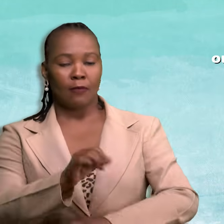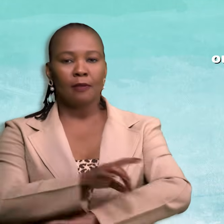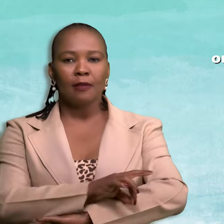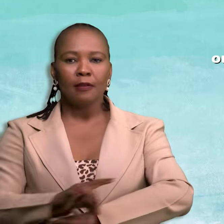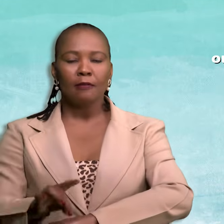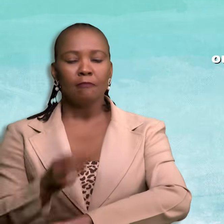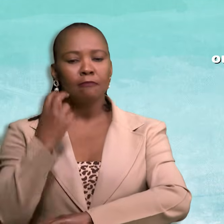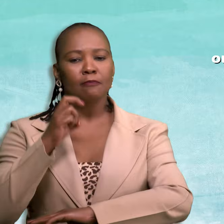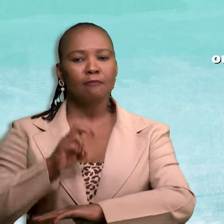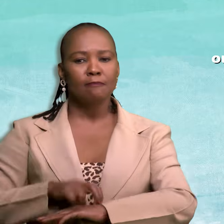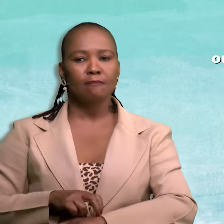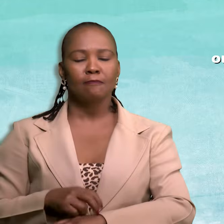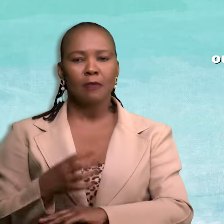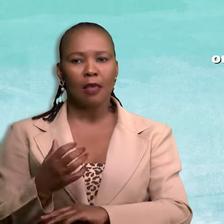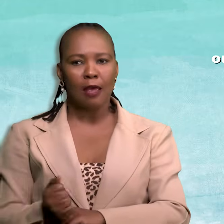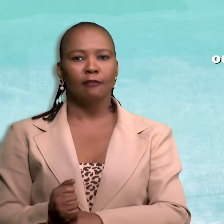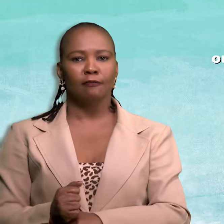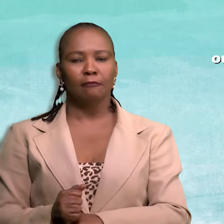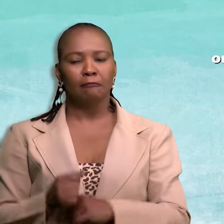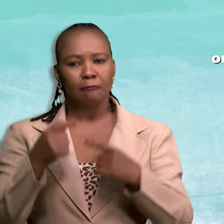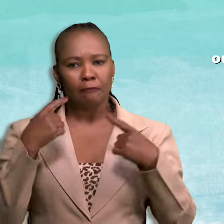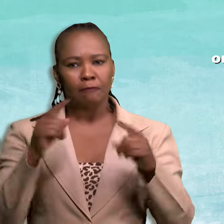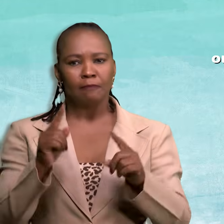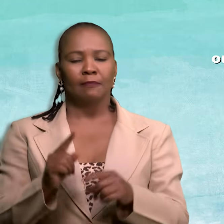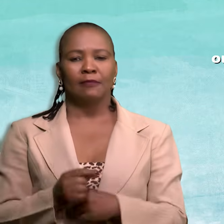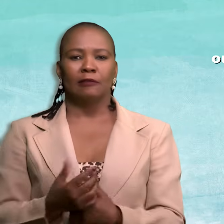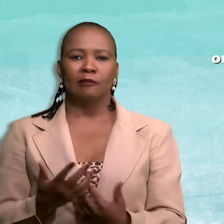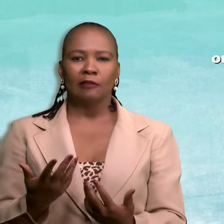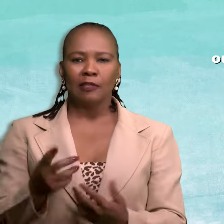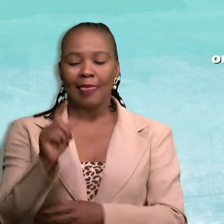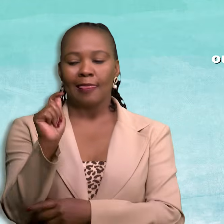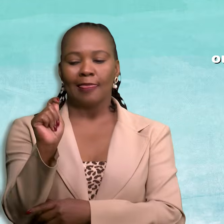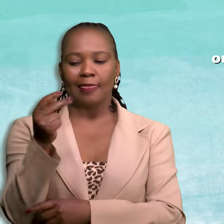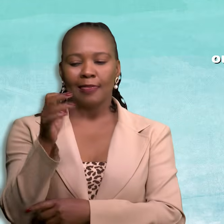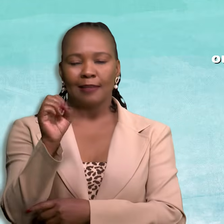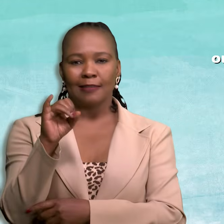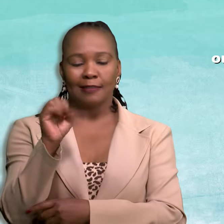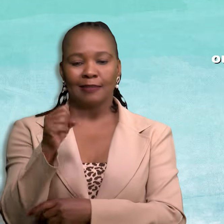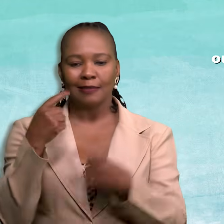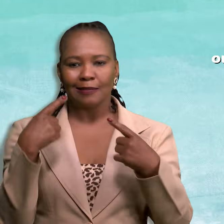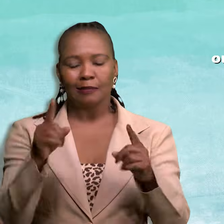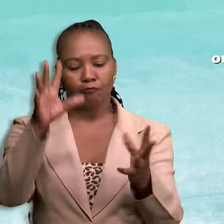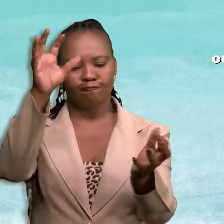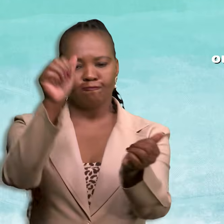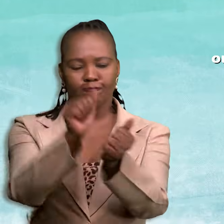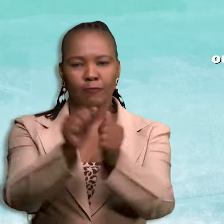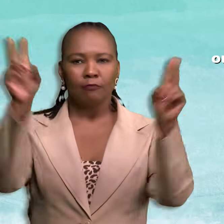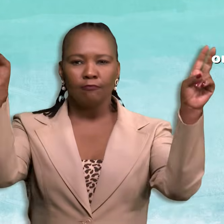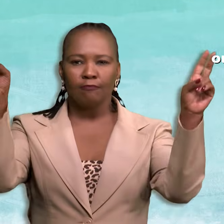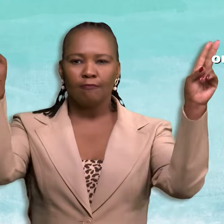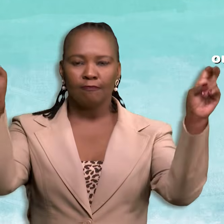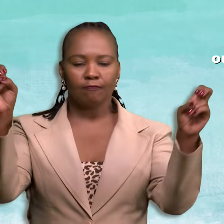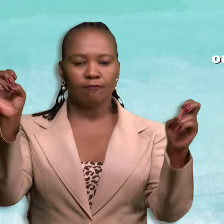In your plan, you need to have a thesis statement. This thesis statement outlines the